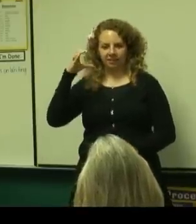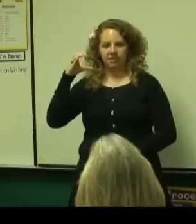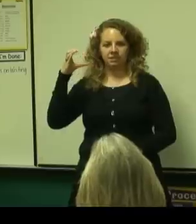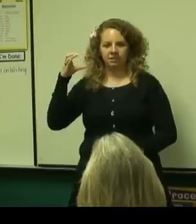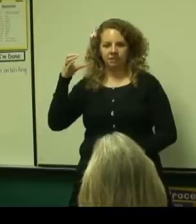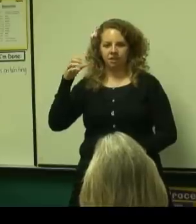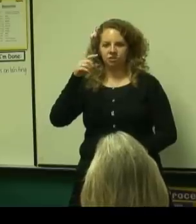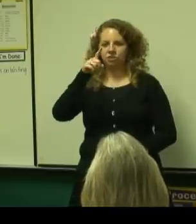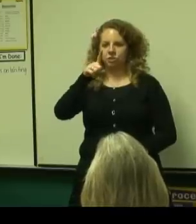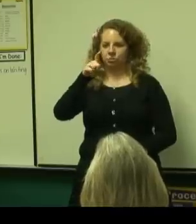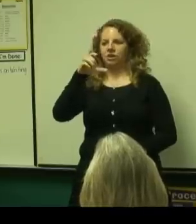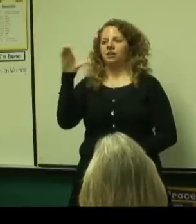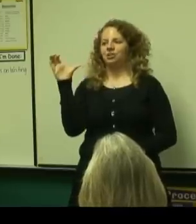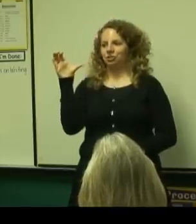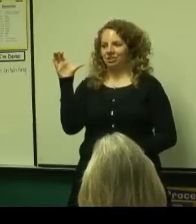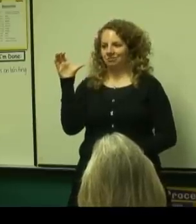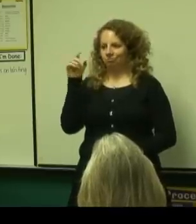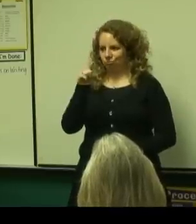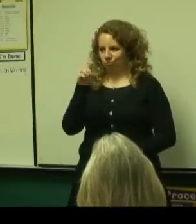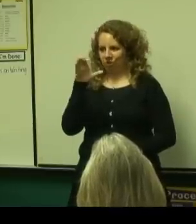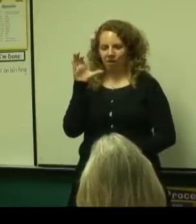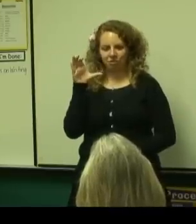C is the 100, so 100.